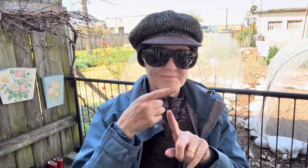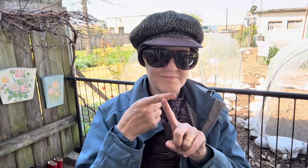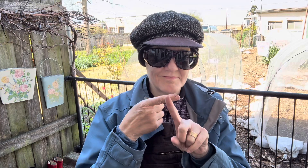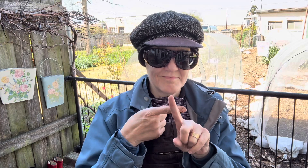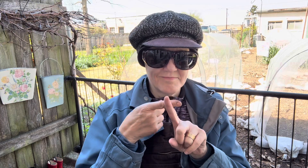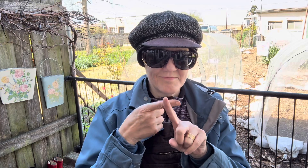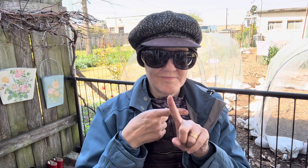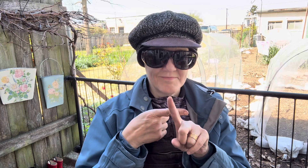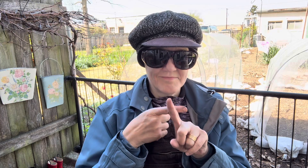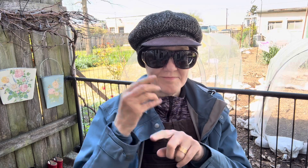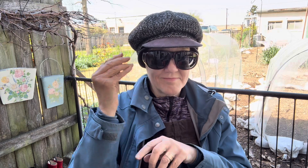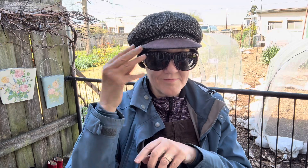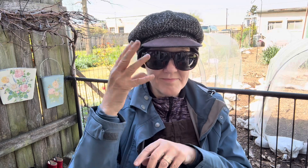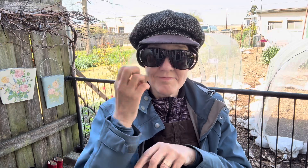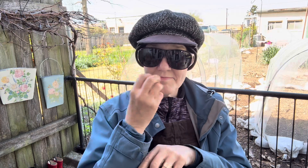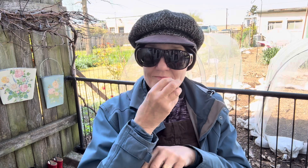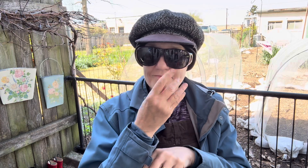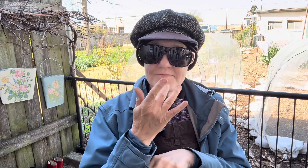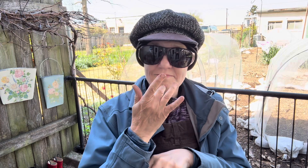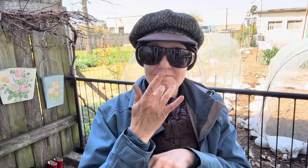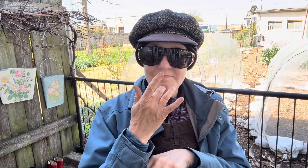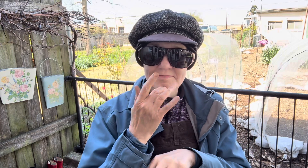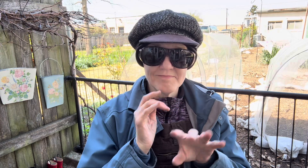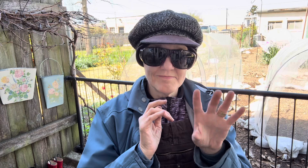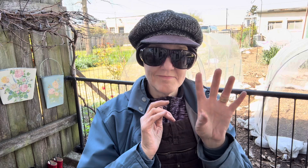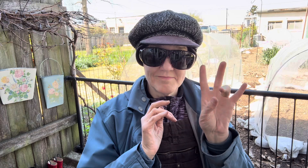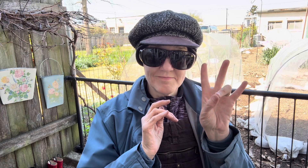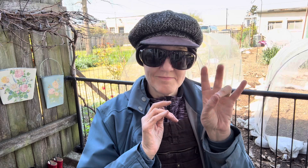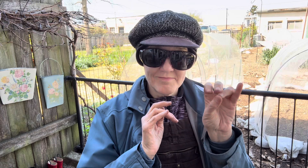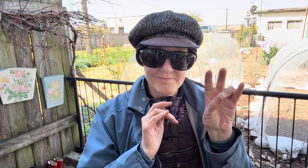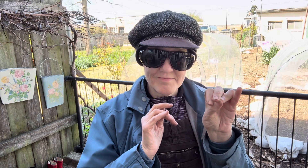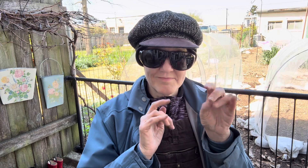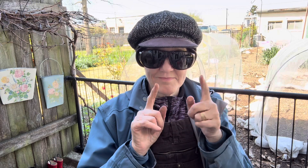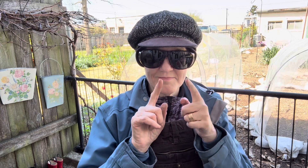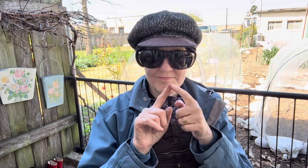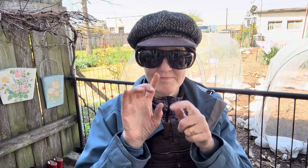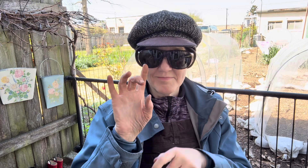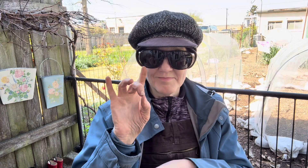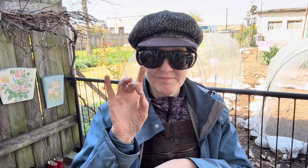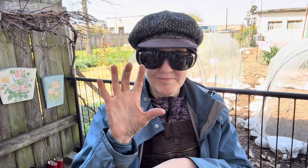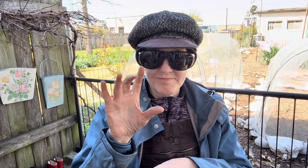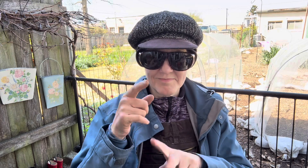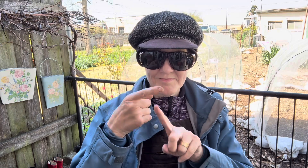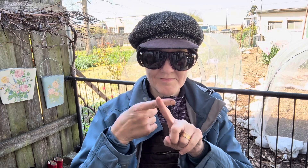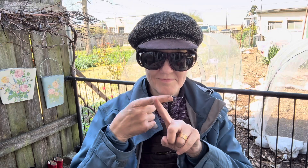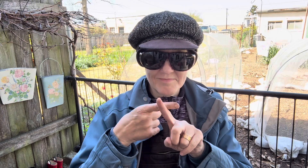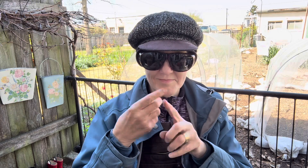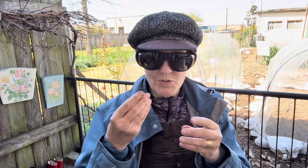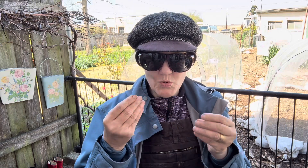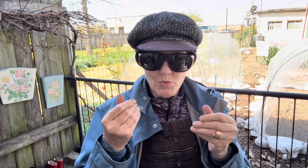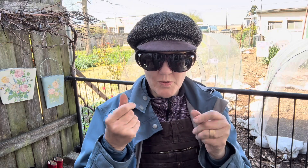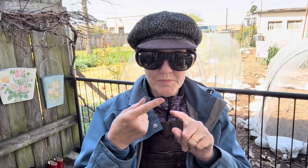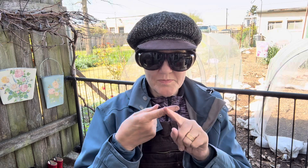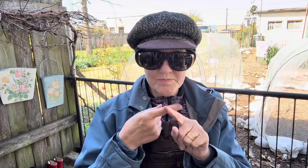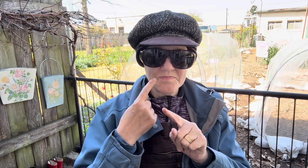It's really going to depend on the temperature. Sunflowers prefer 70 to 85 degree temperatures to germinate,